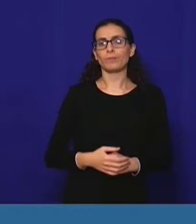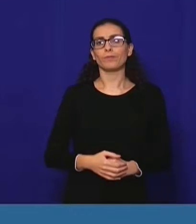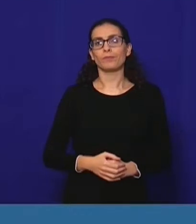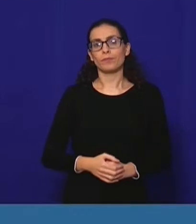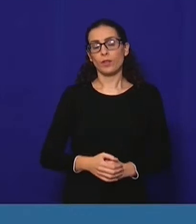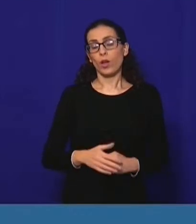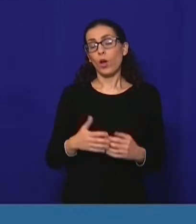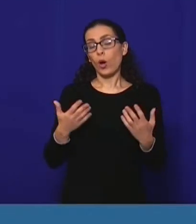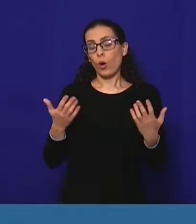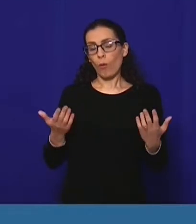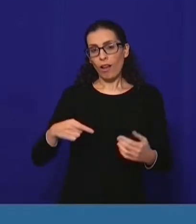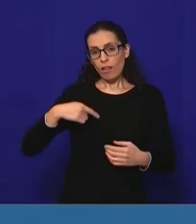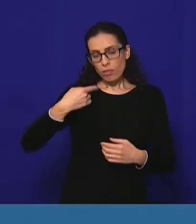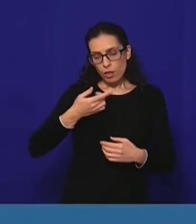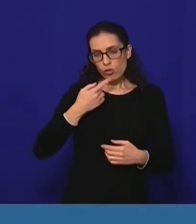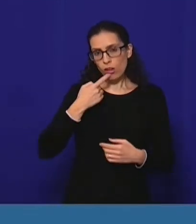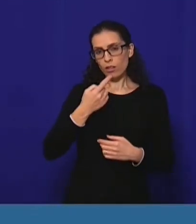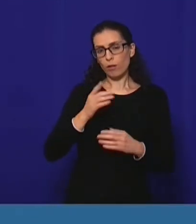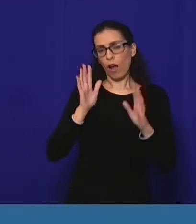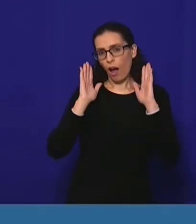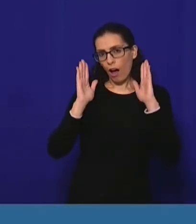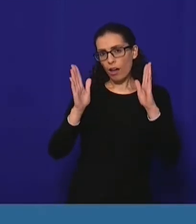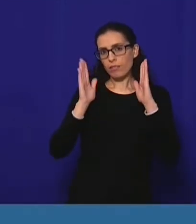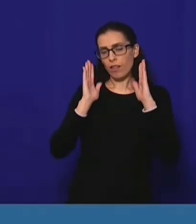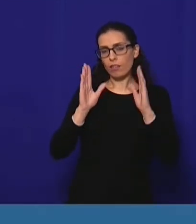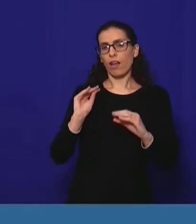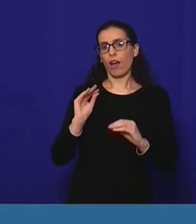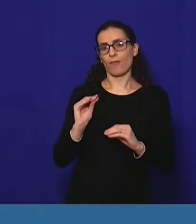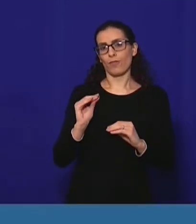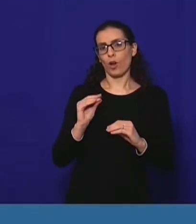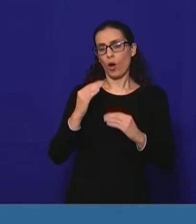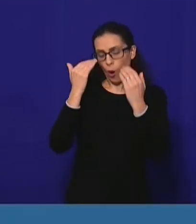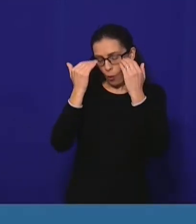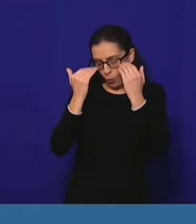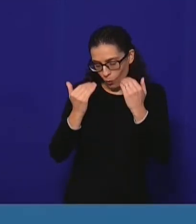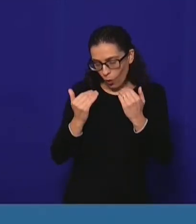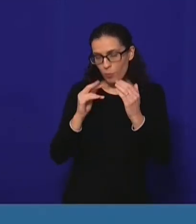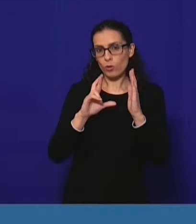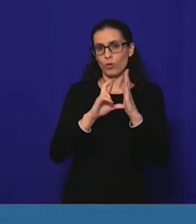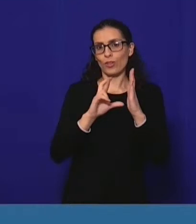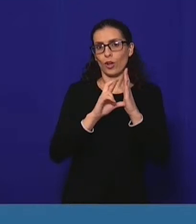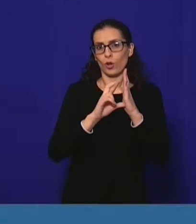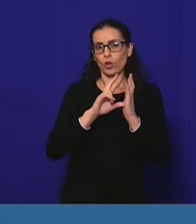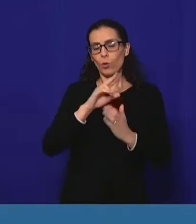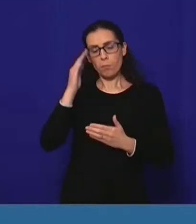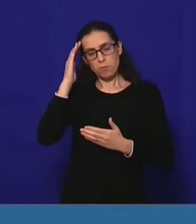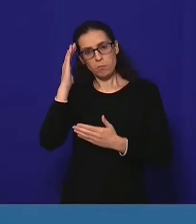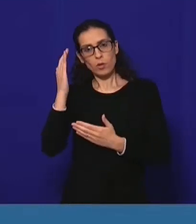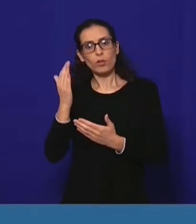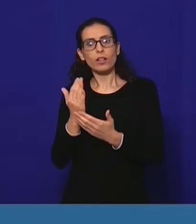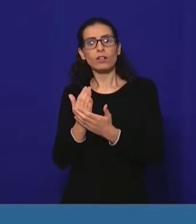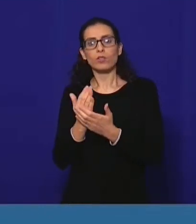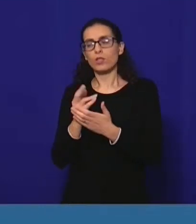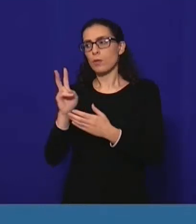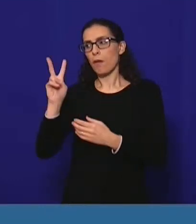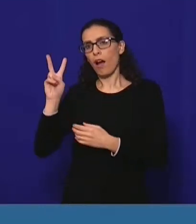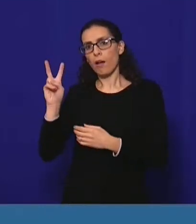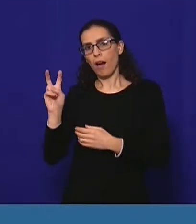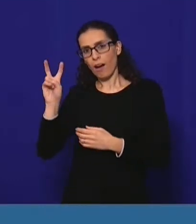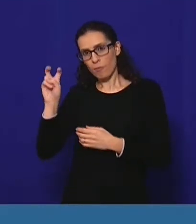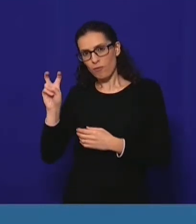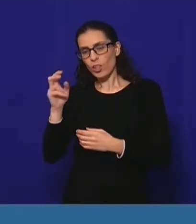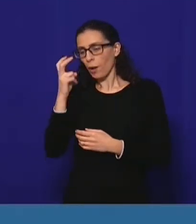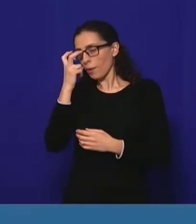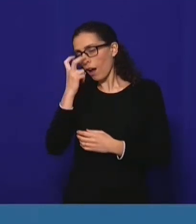hekk nerġgħu nappellaw propju għal kawtela u protezzjoni għal dawn l-anzjani li huma l-iktar